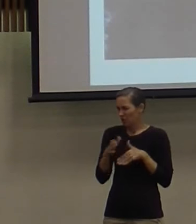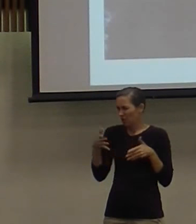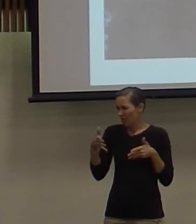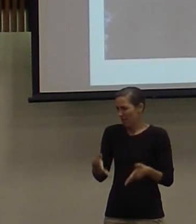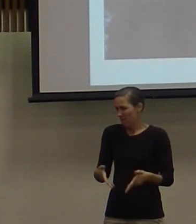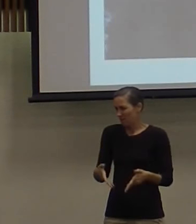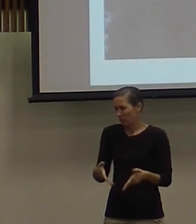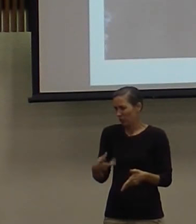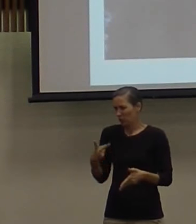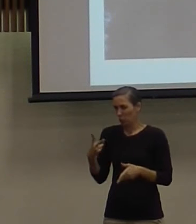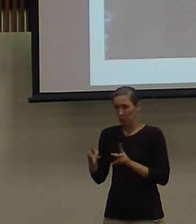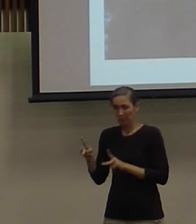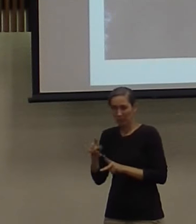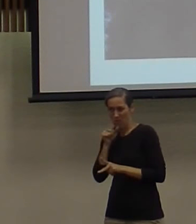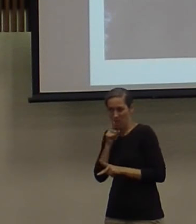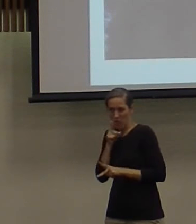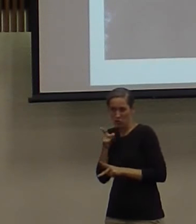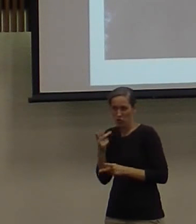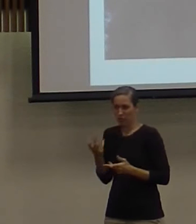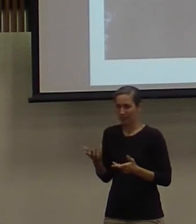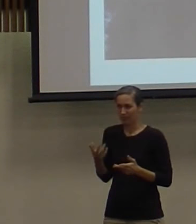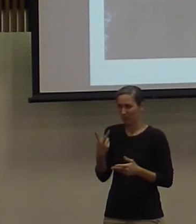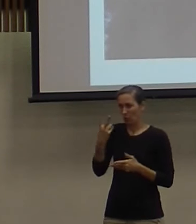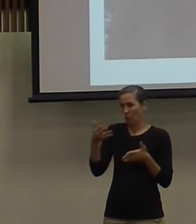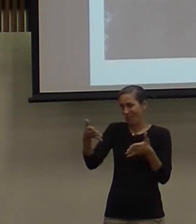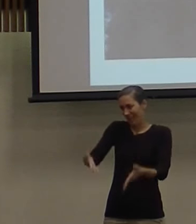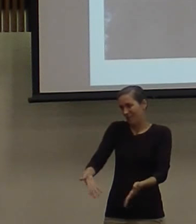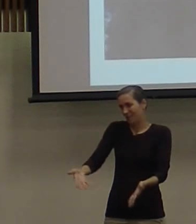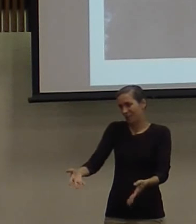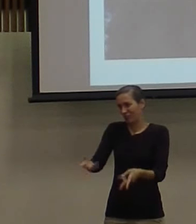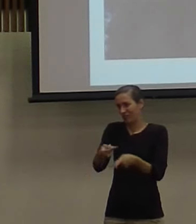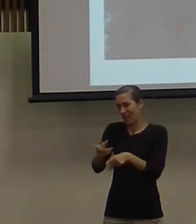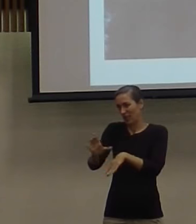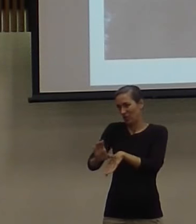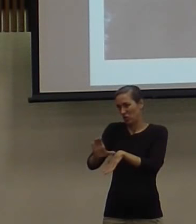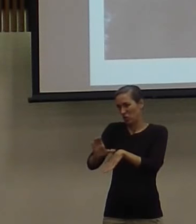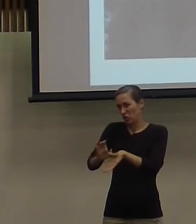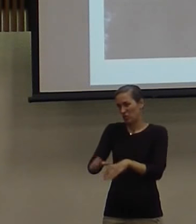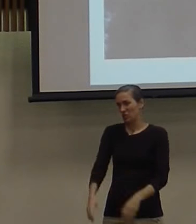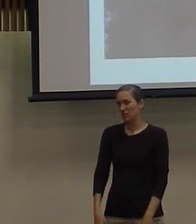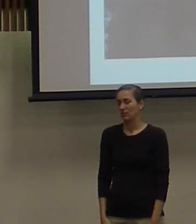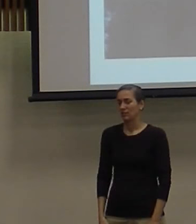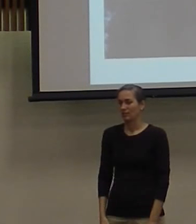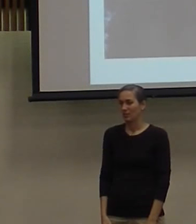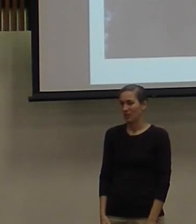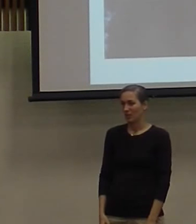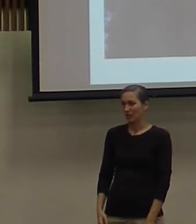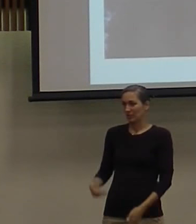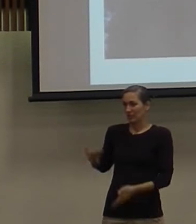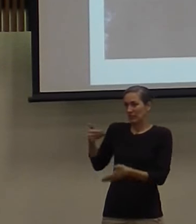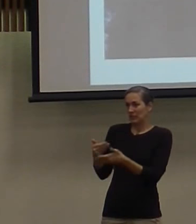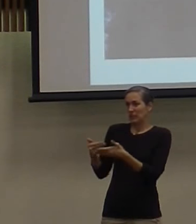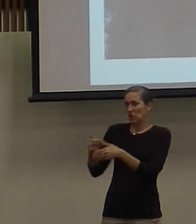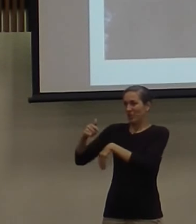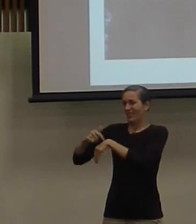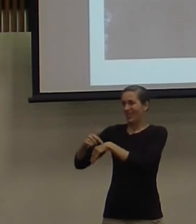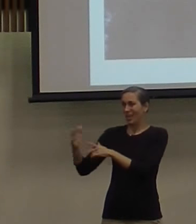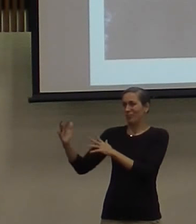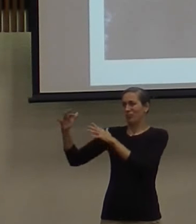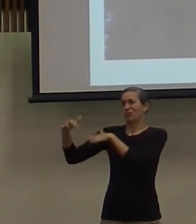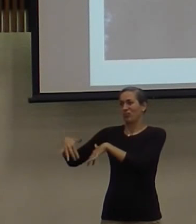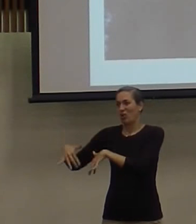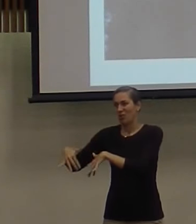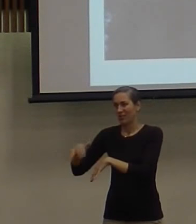last thing that the rumor of the fall came near in April